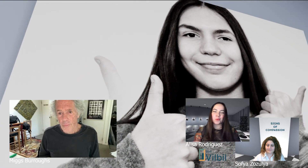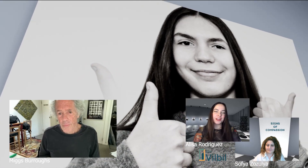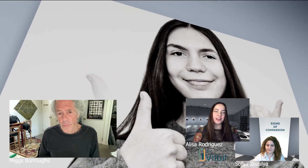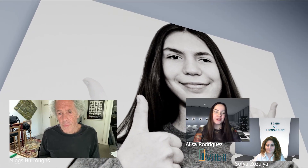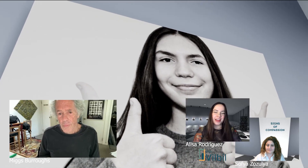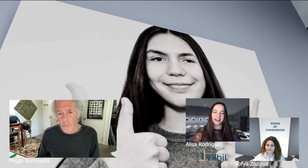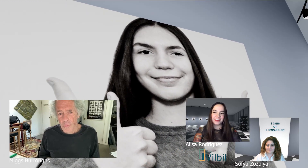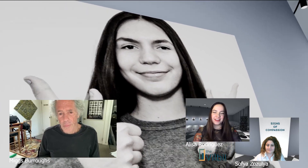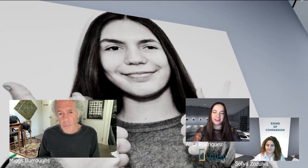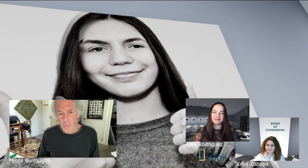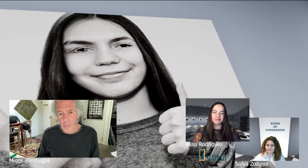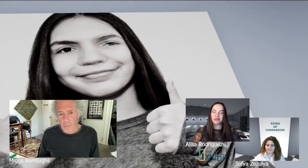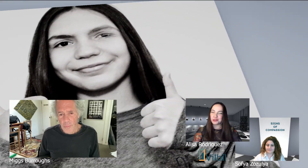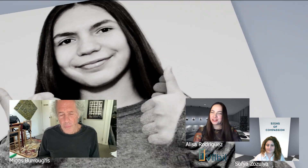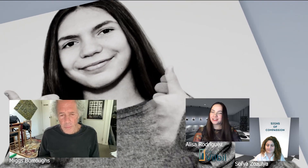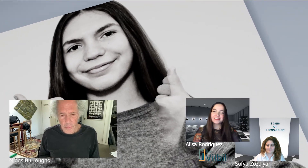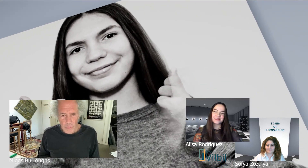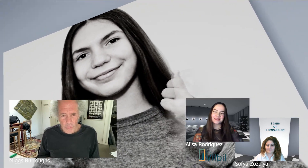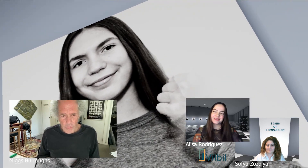working on any projects?